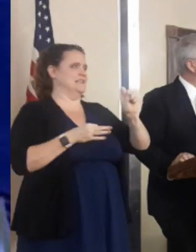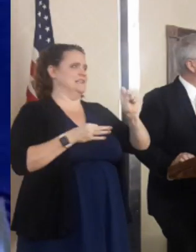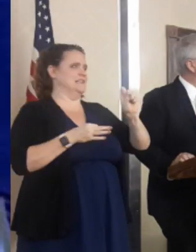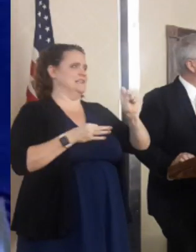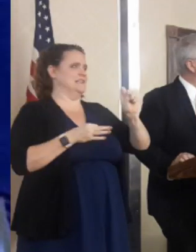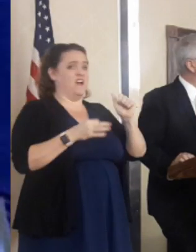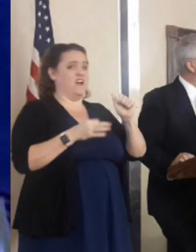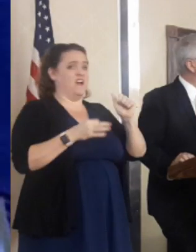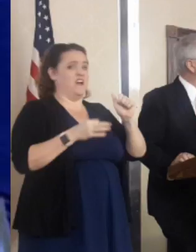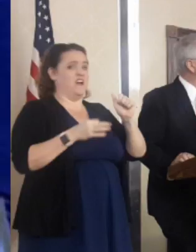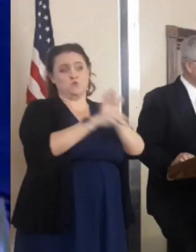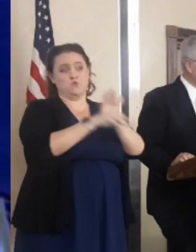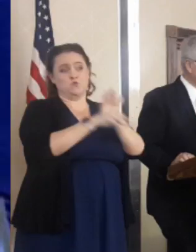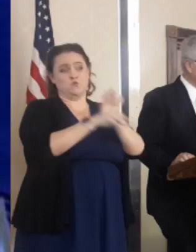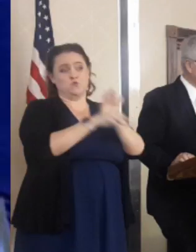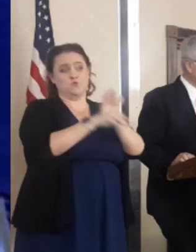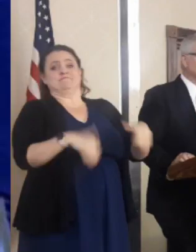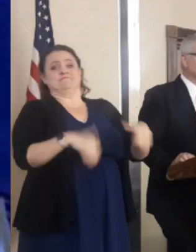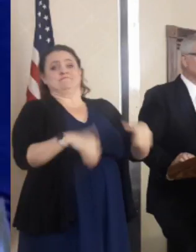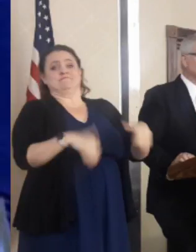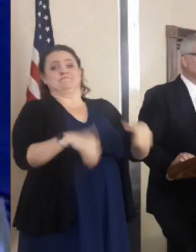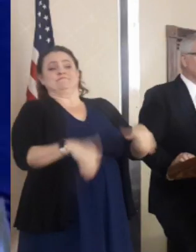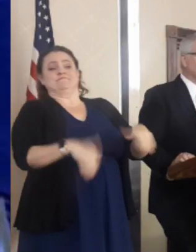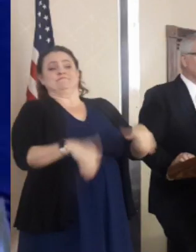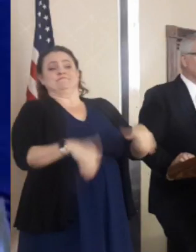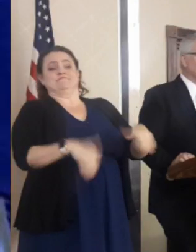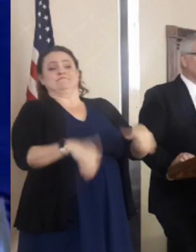you. Having the one nomination,